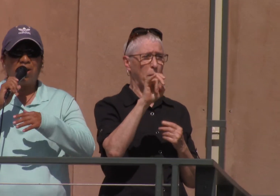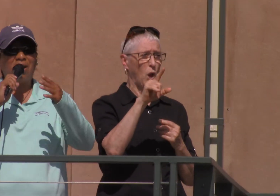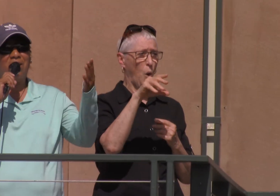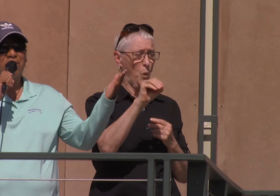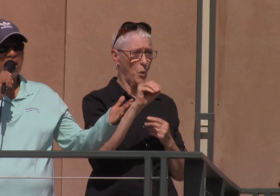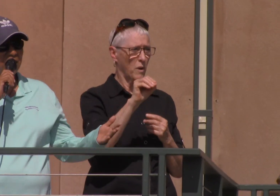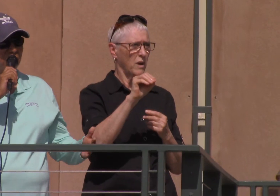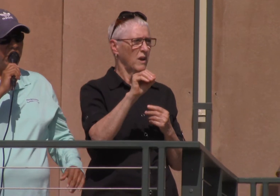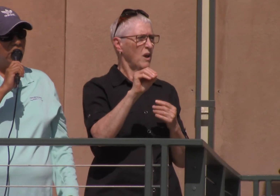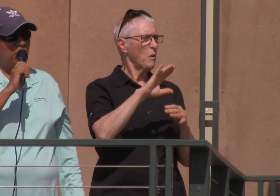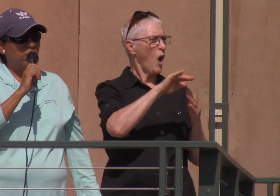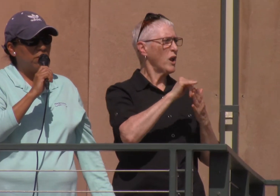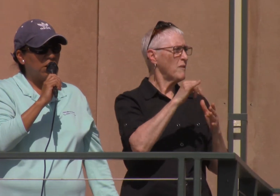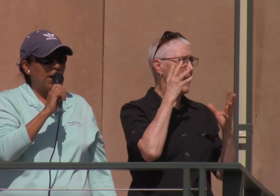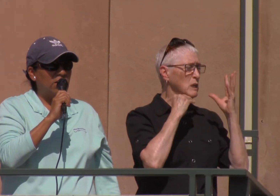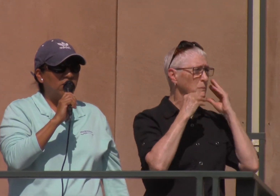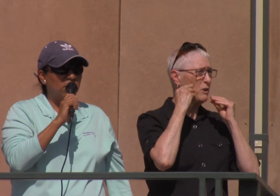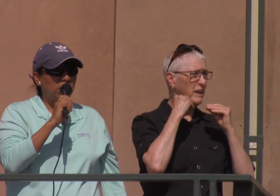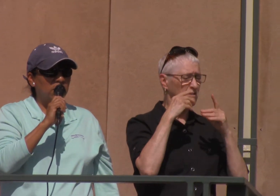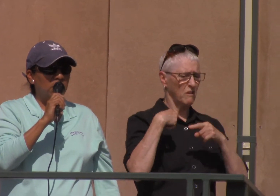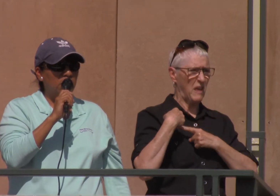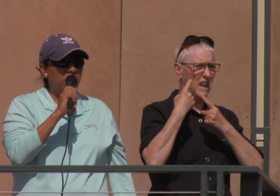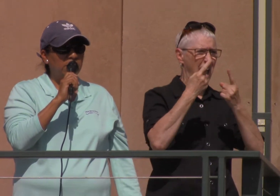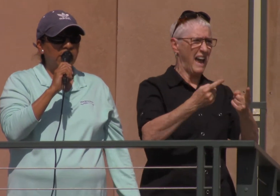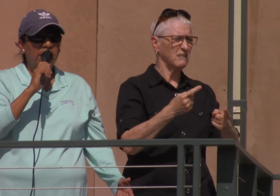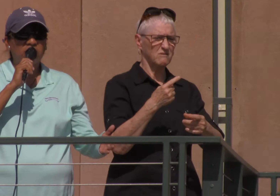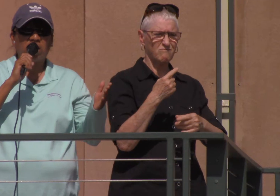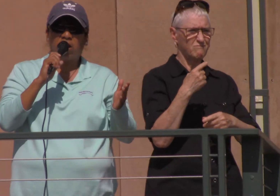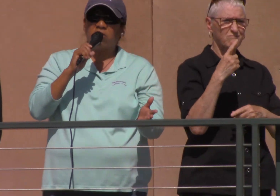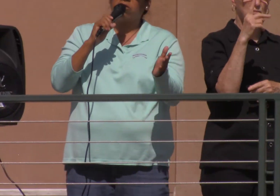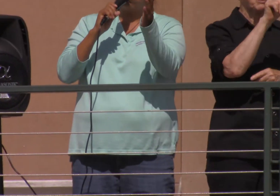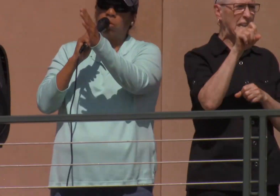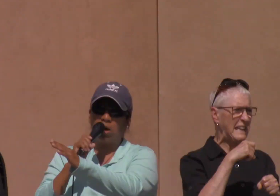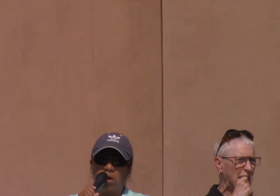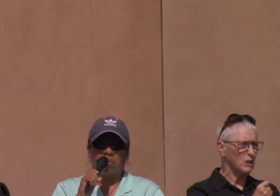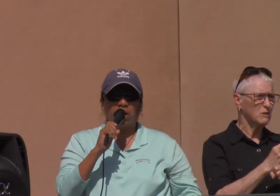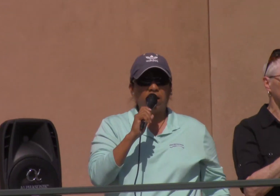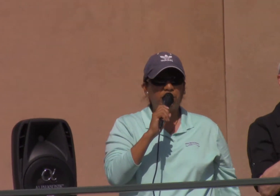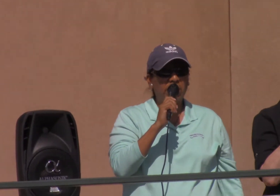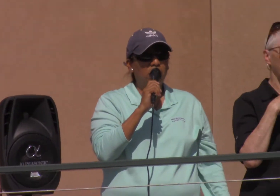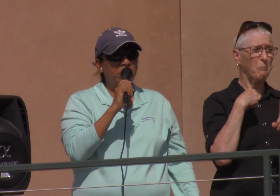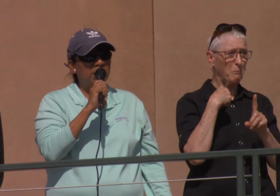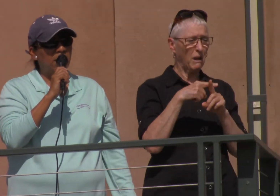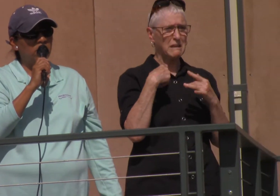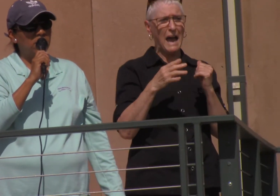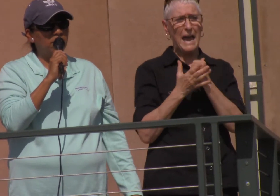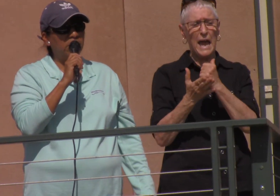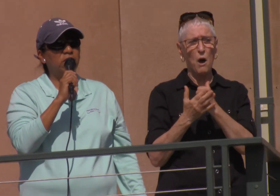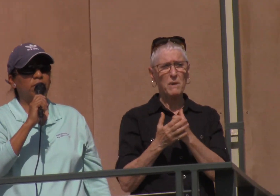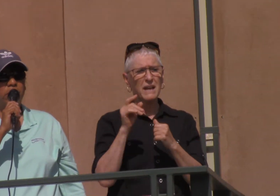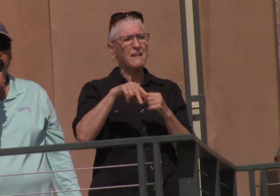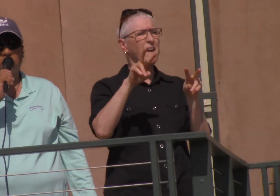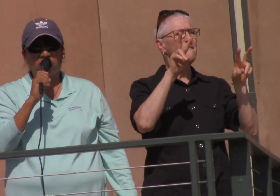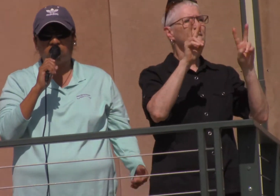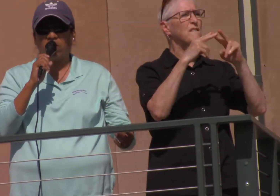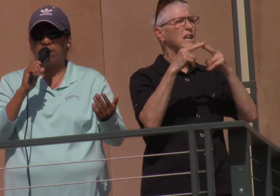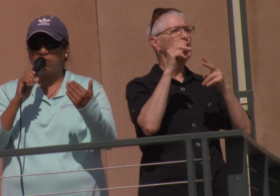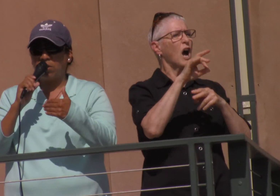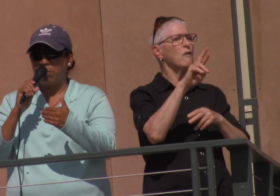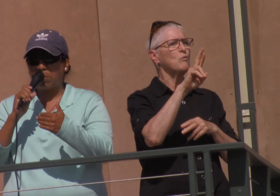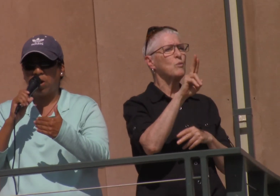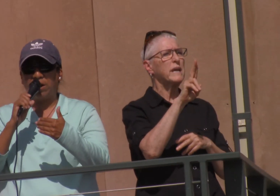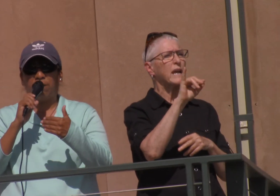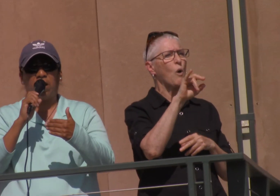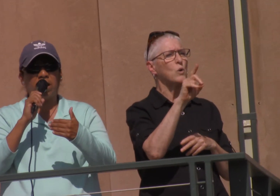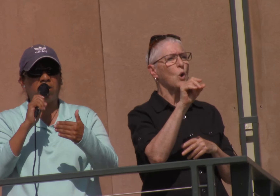with all of that experience over the last couple of decades, and I also have been helping down in the village of Ruidoso after